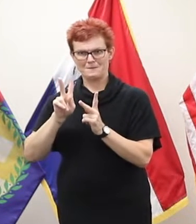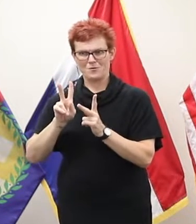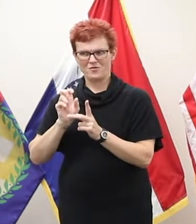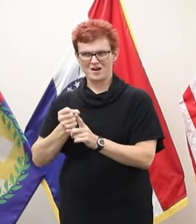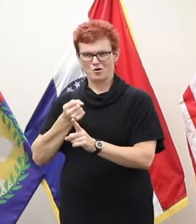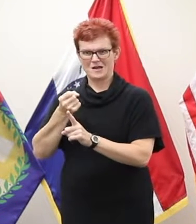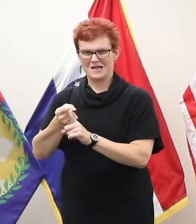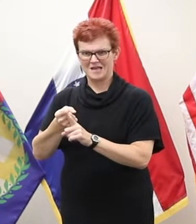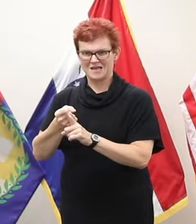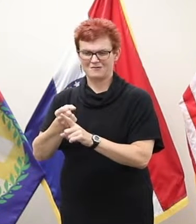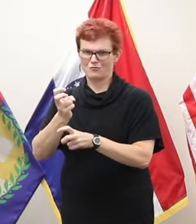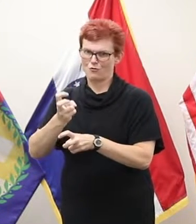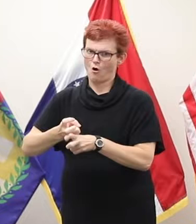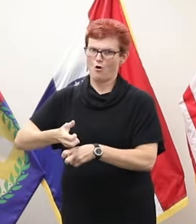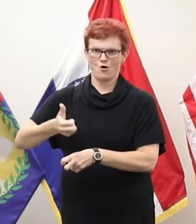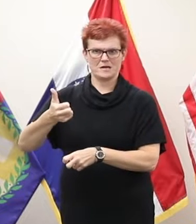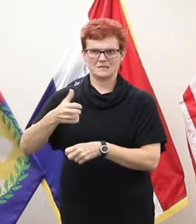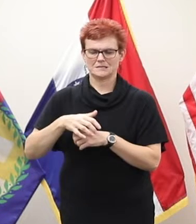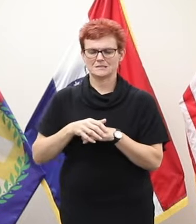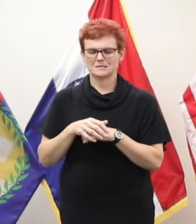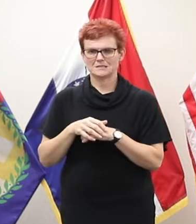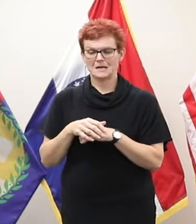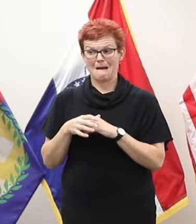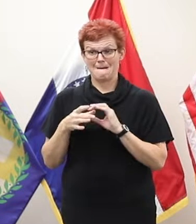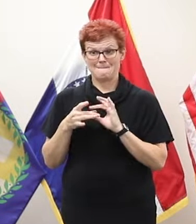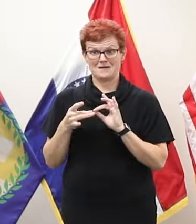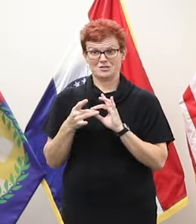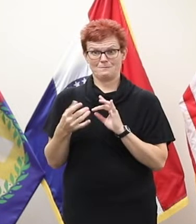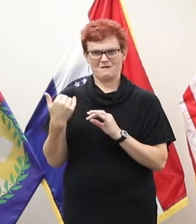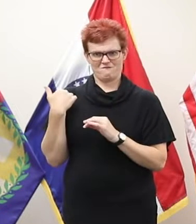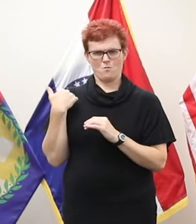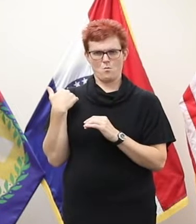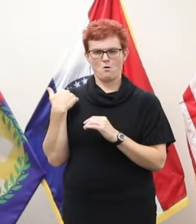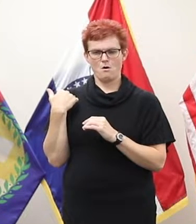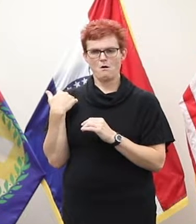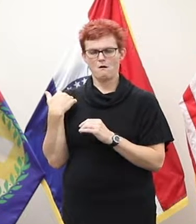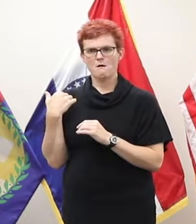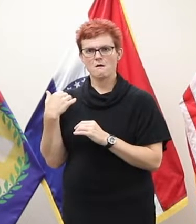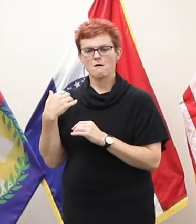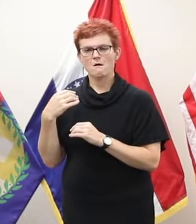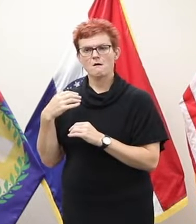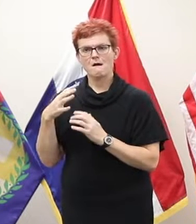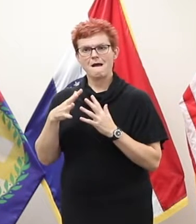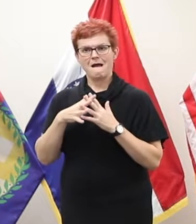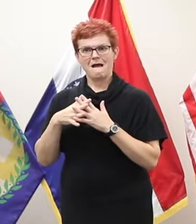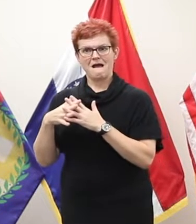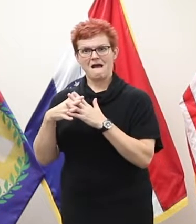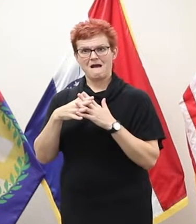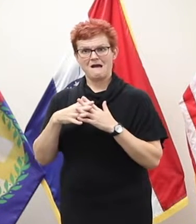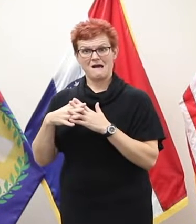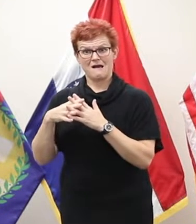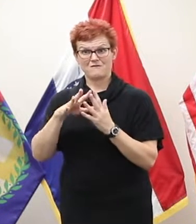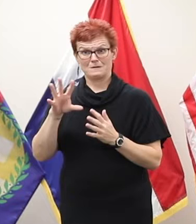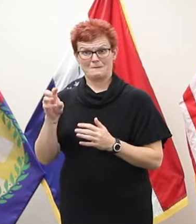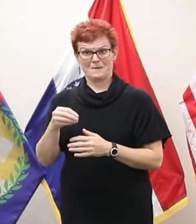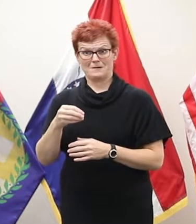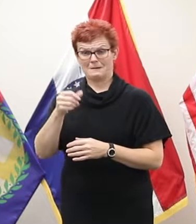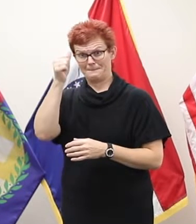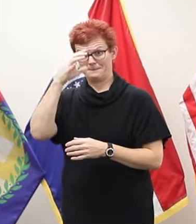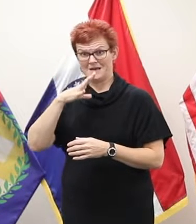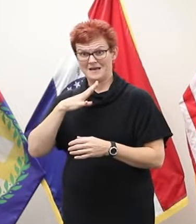hardest. As I mentioned earlier, African American men are far more likely to die of an overdose than any other